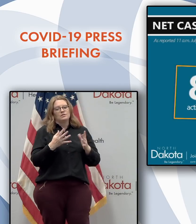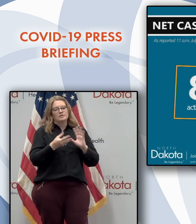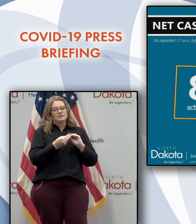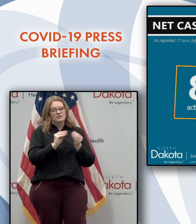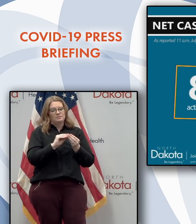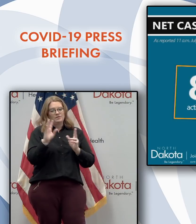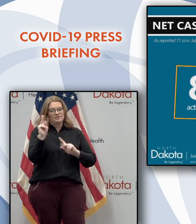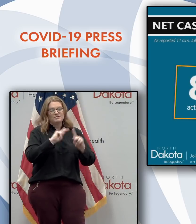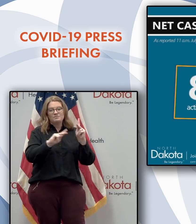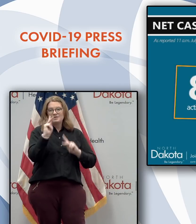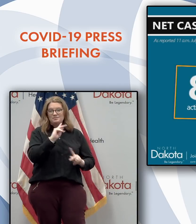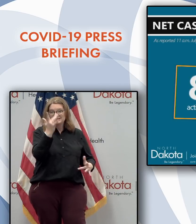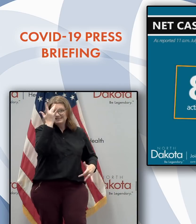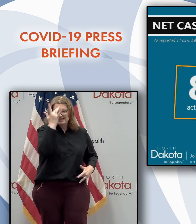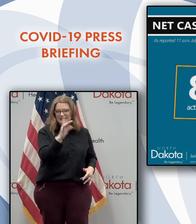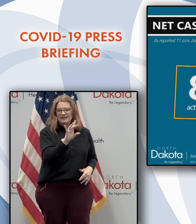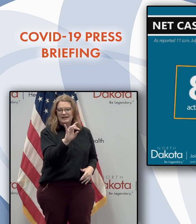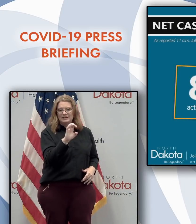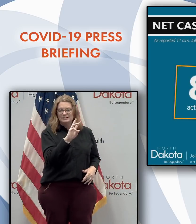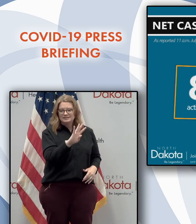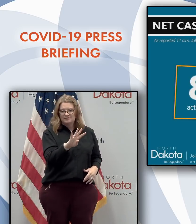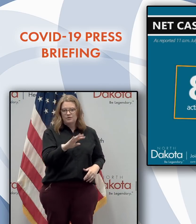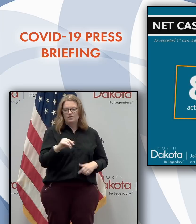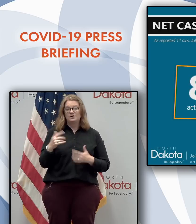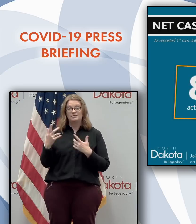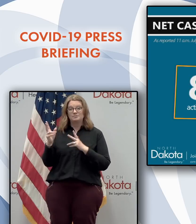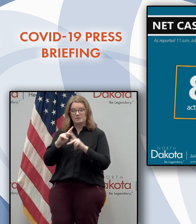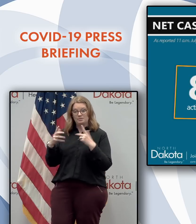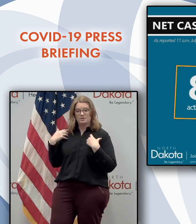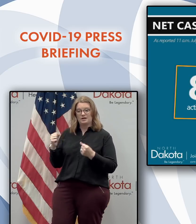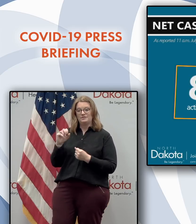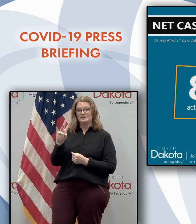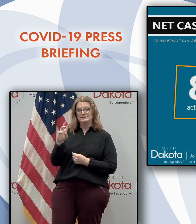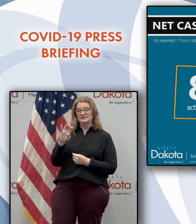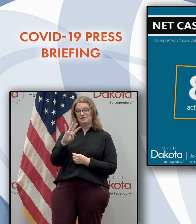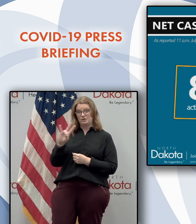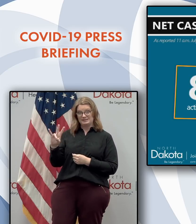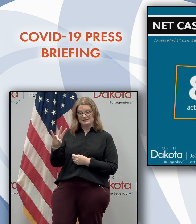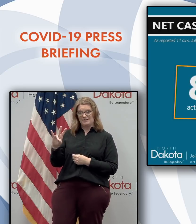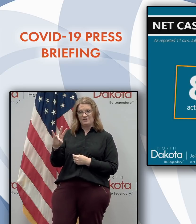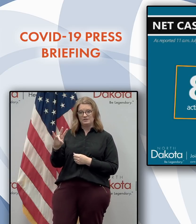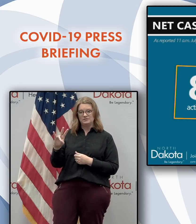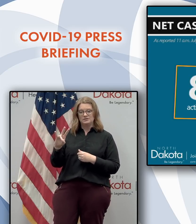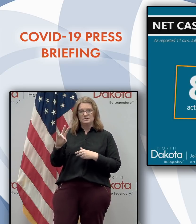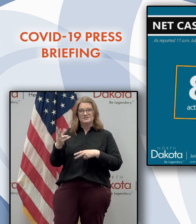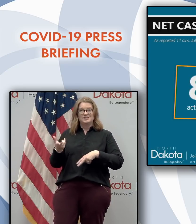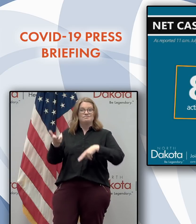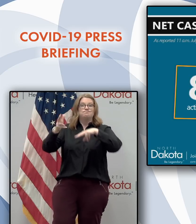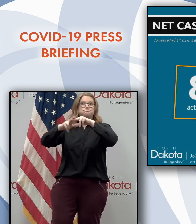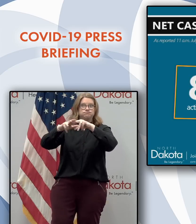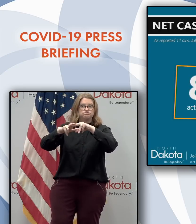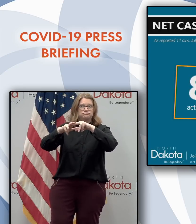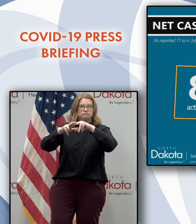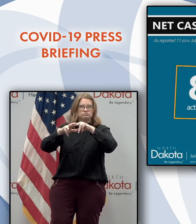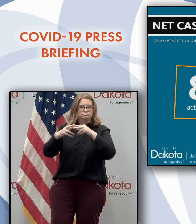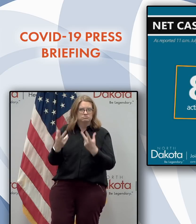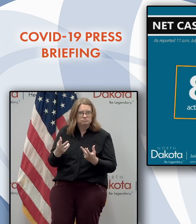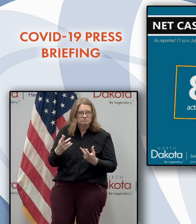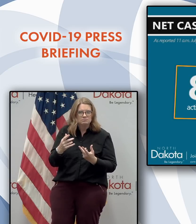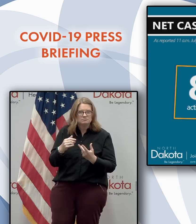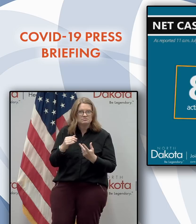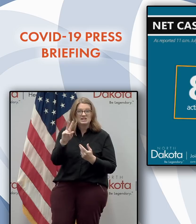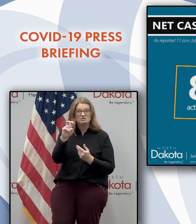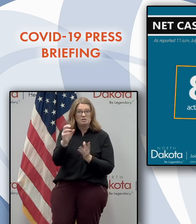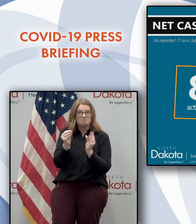of 864, we got recovered 647. So you can see we've jumped by more than 200 active cases in the